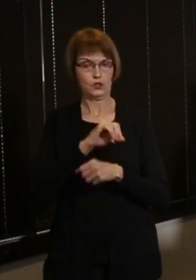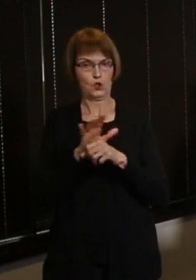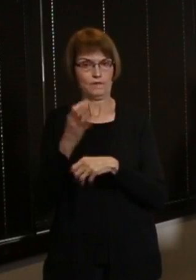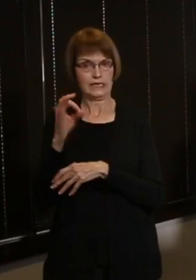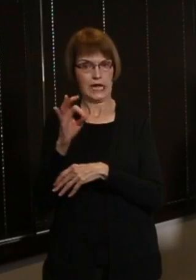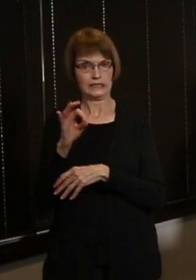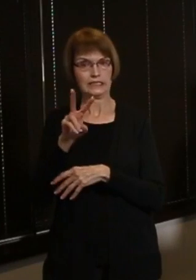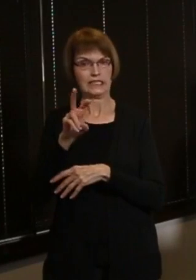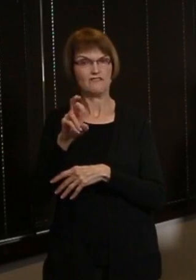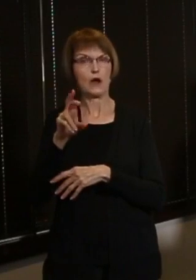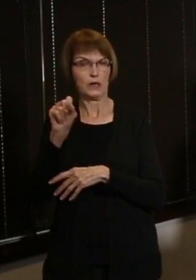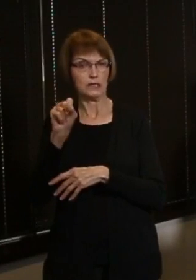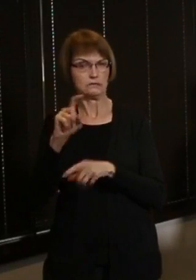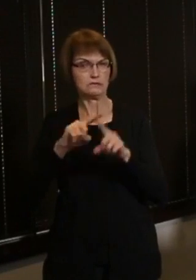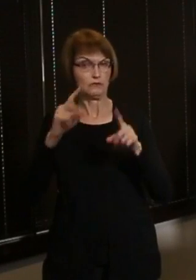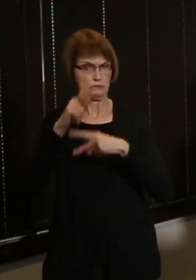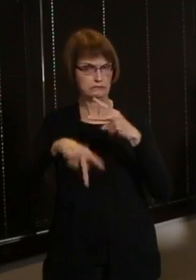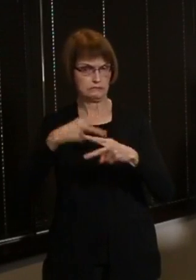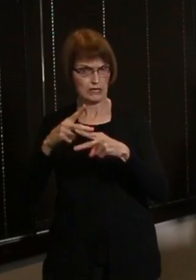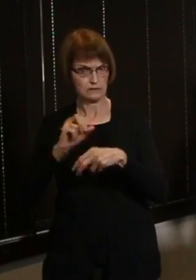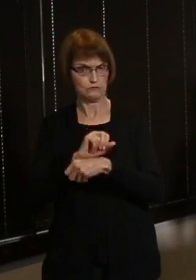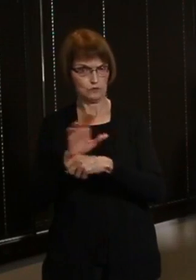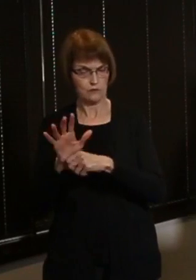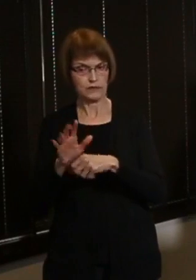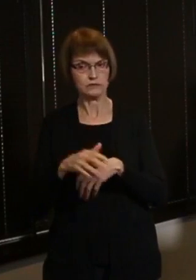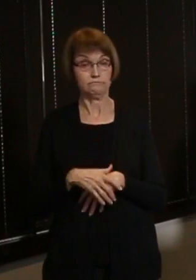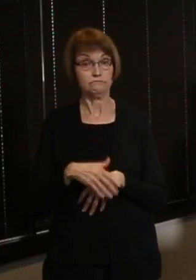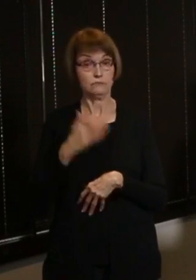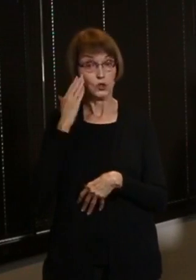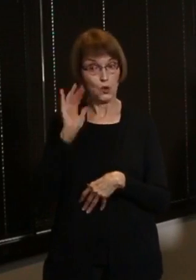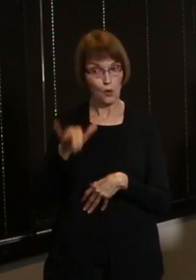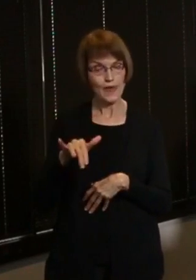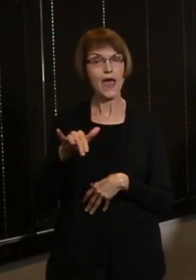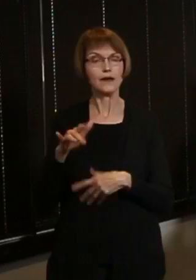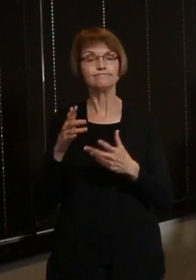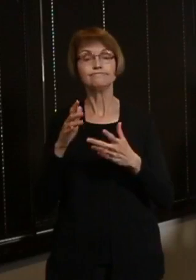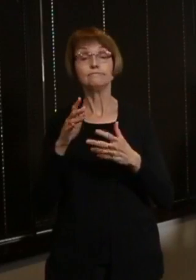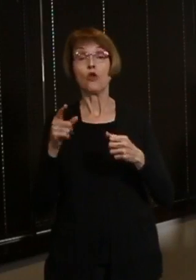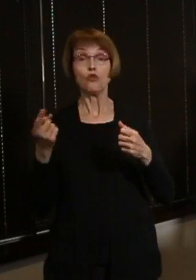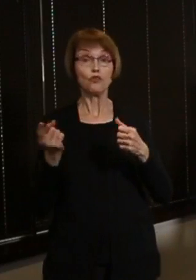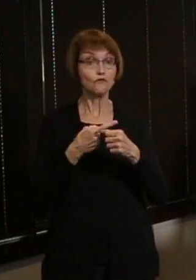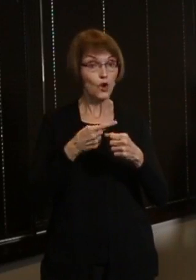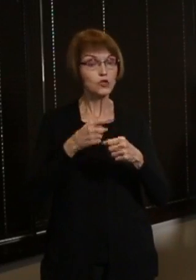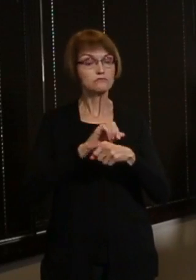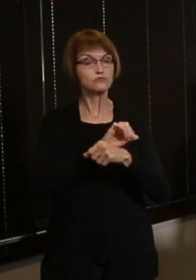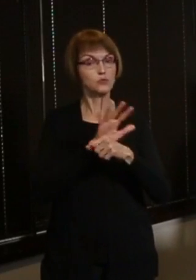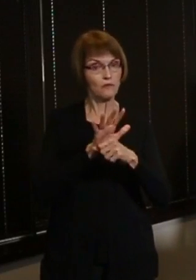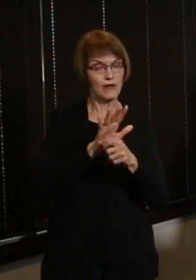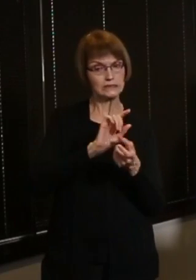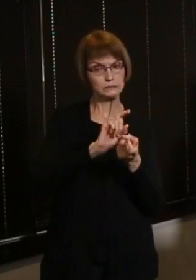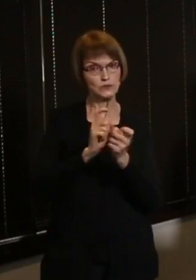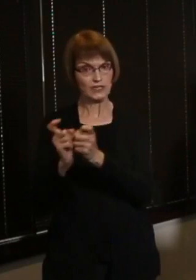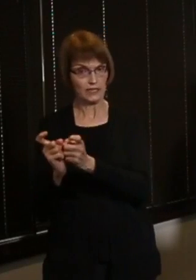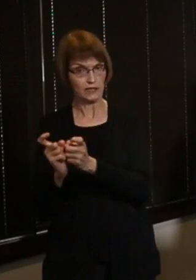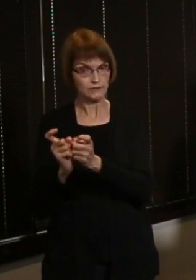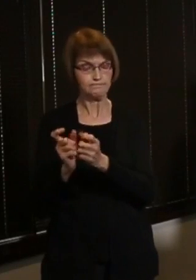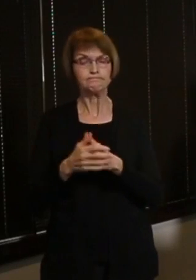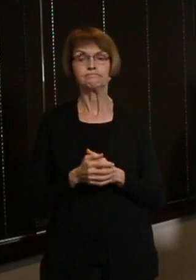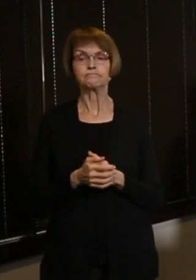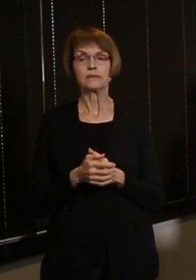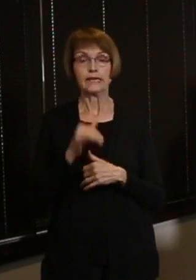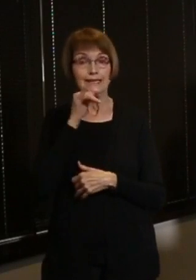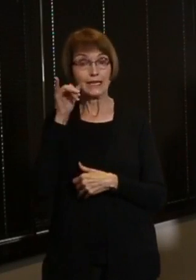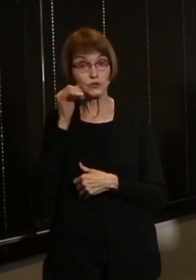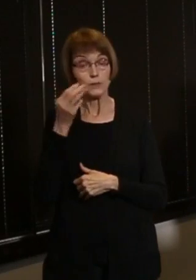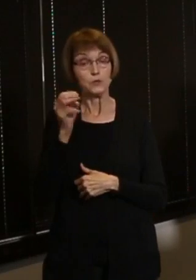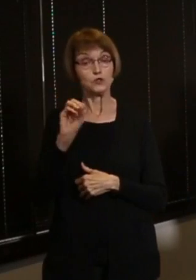COVID-19 variants, which are, as most people know, are mutations or versions of the coronavirus. So yesterday, the